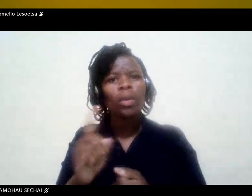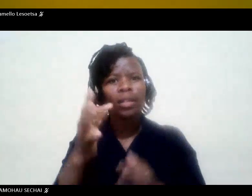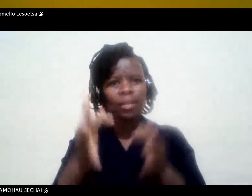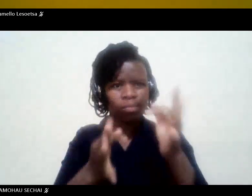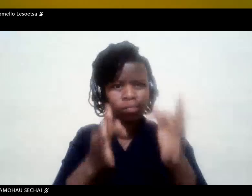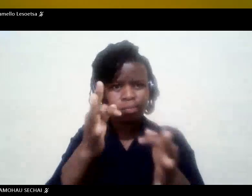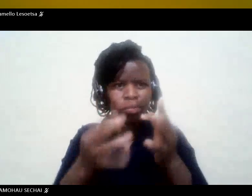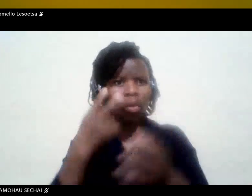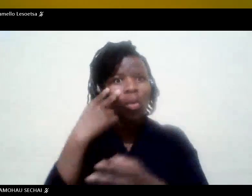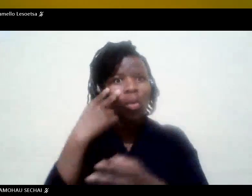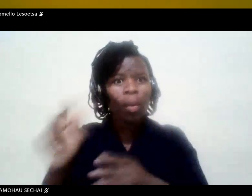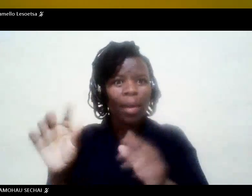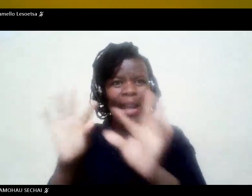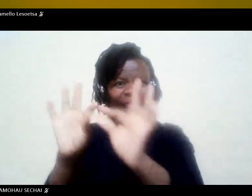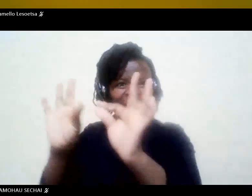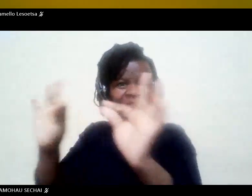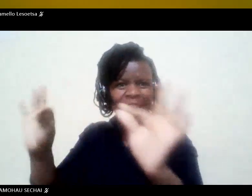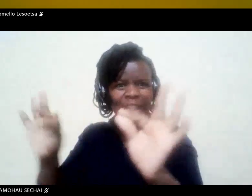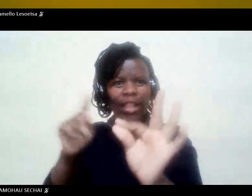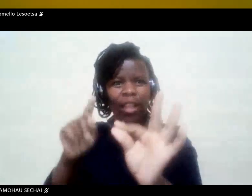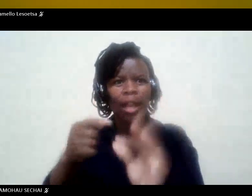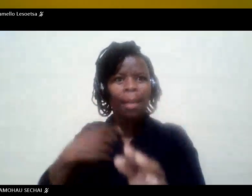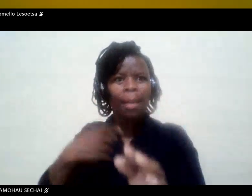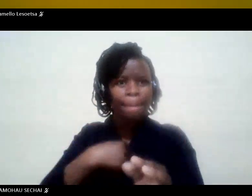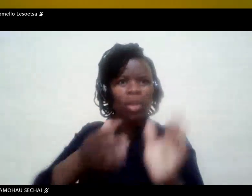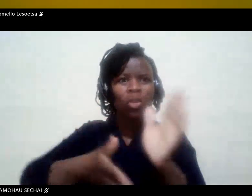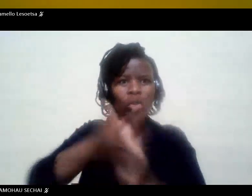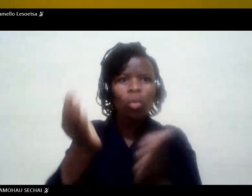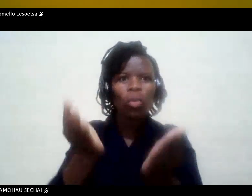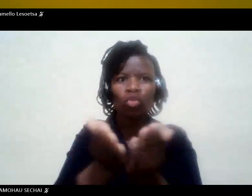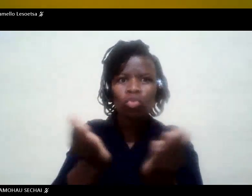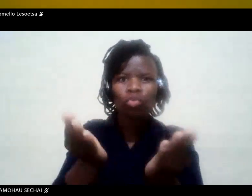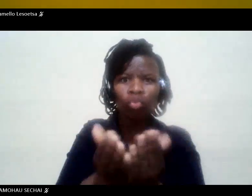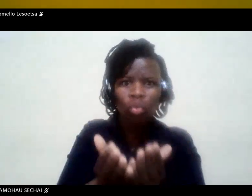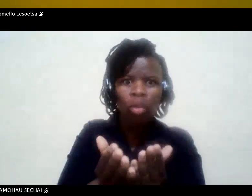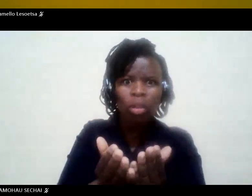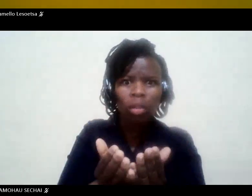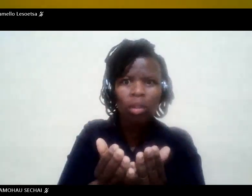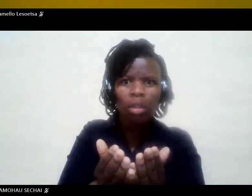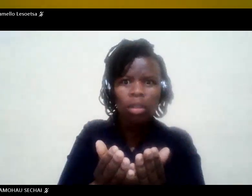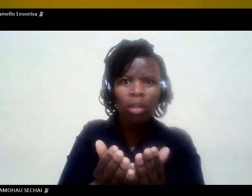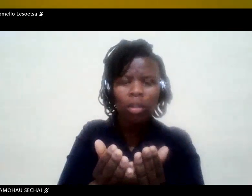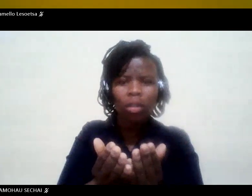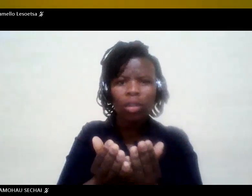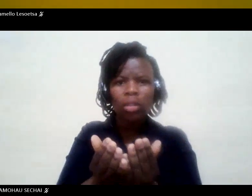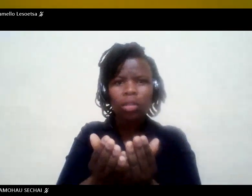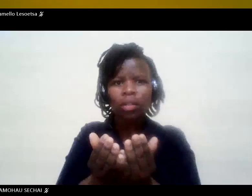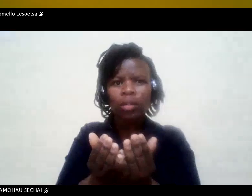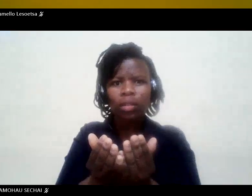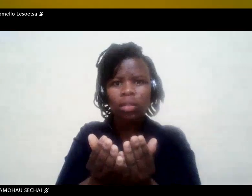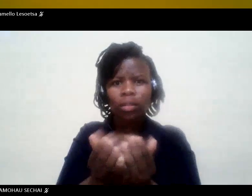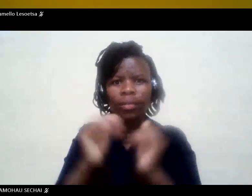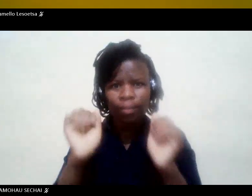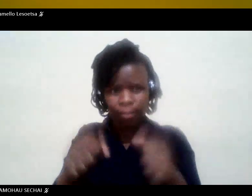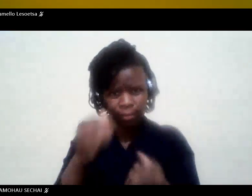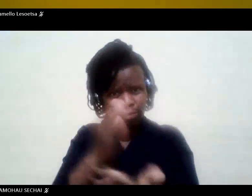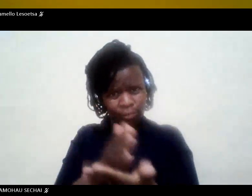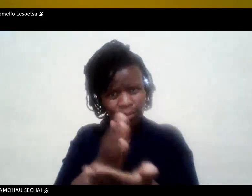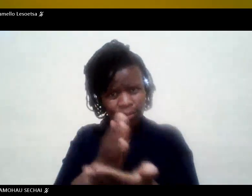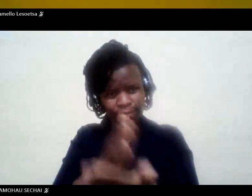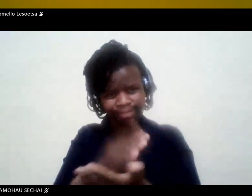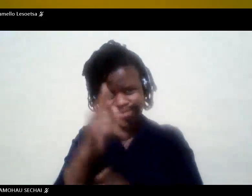school," described in red. Those kind of things. So you're very, very right. Training on how